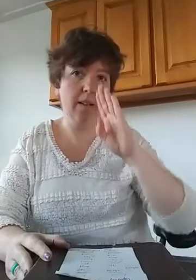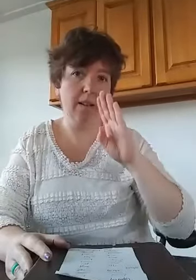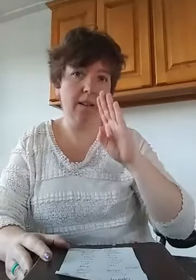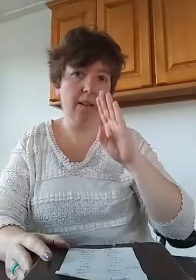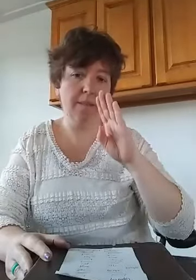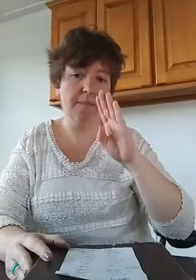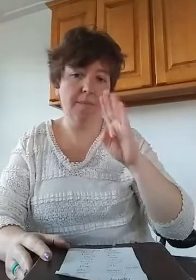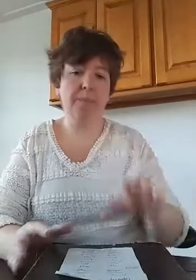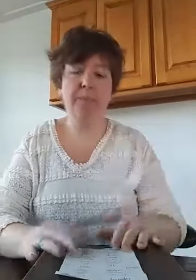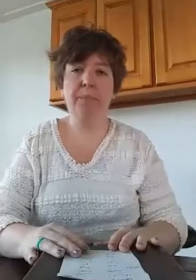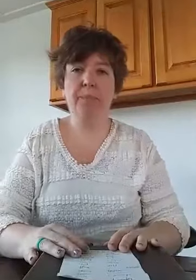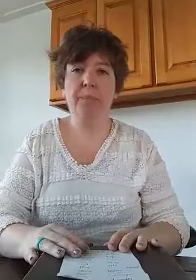God.